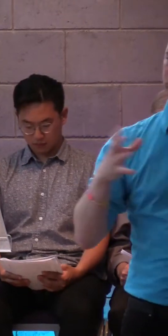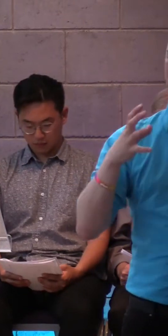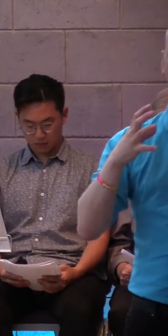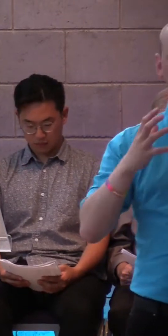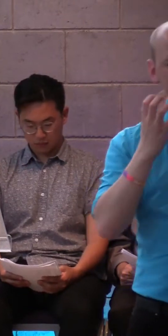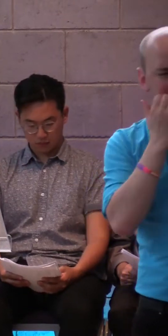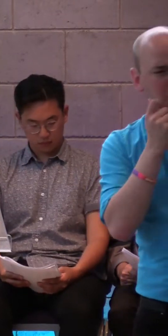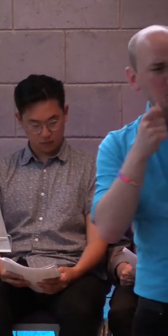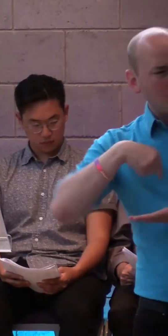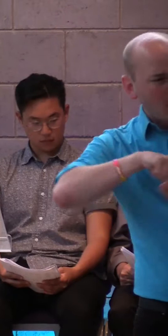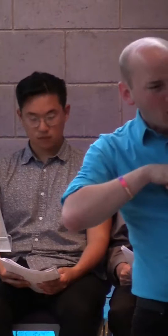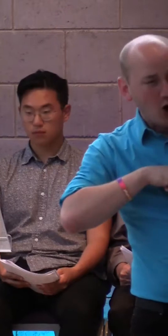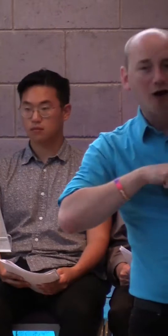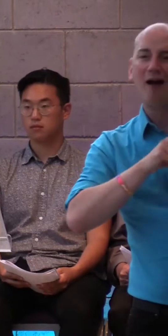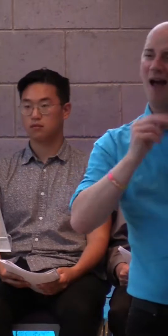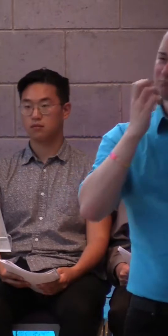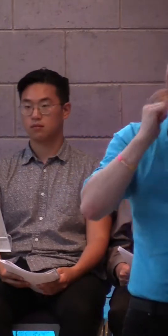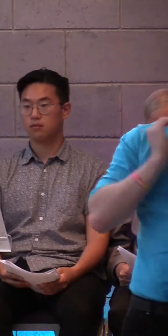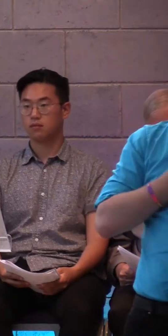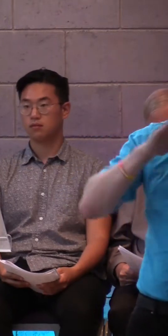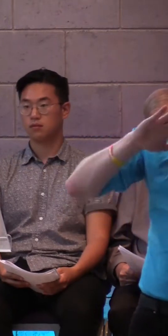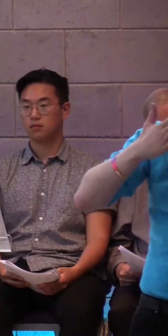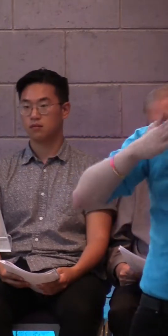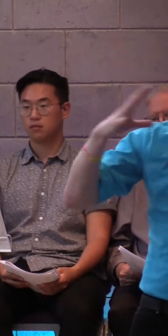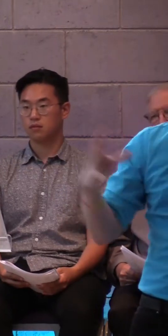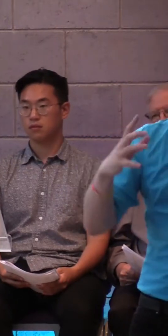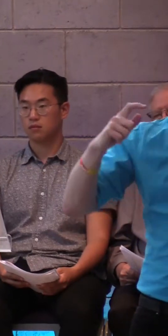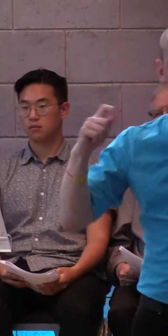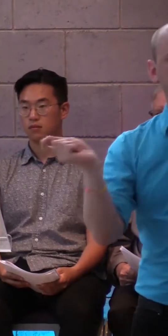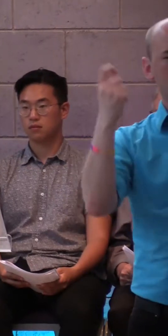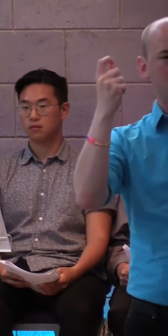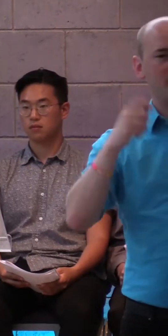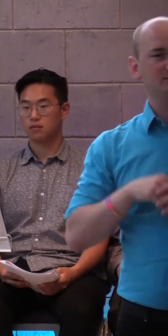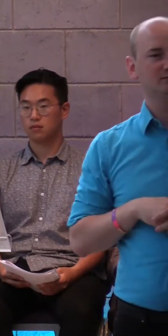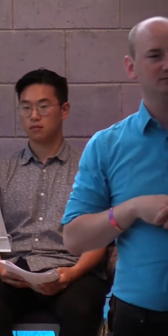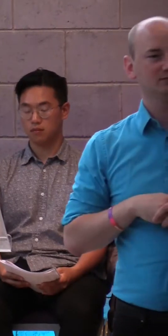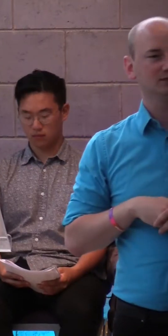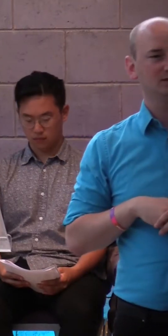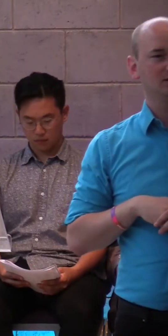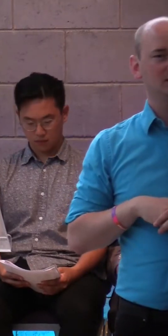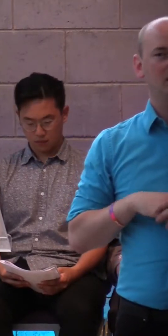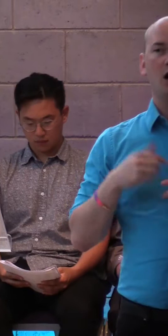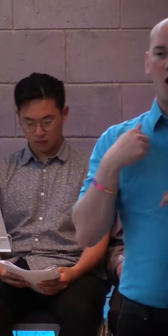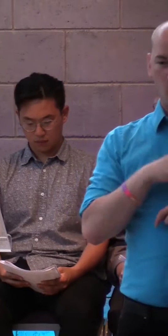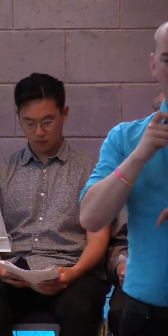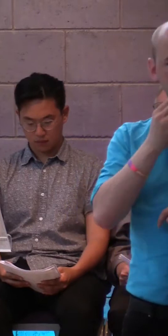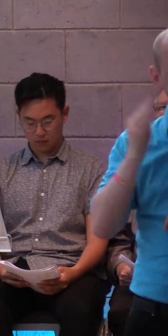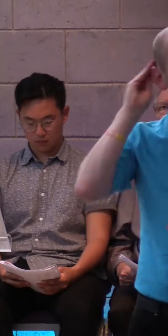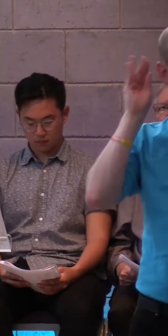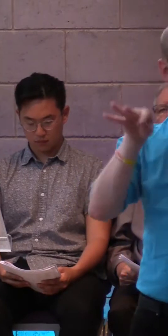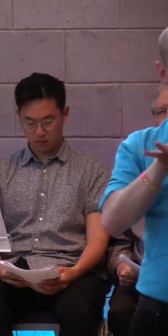also as a community. And we all need to remember that we need to be with each other and be stronger